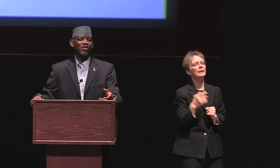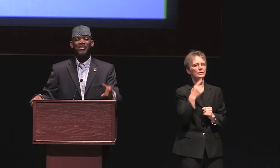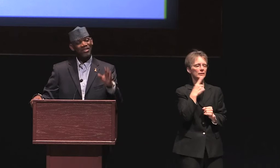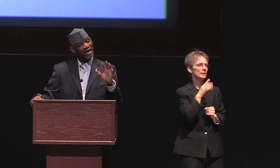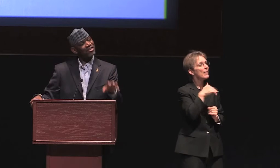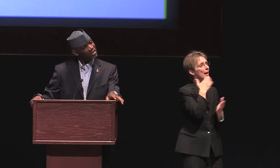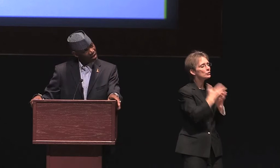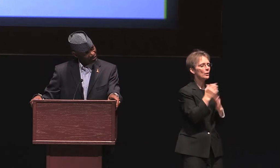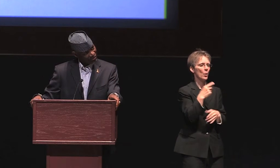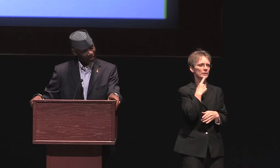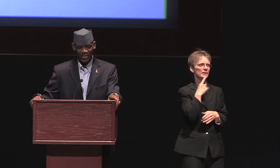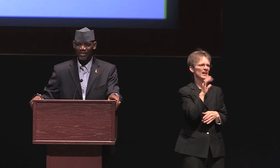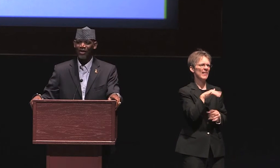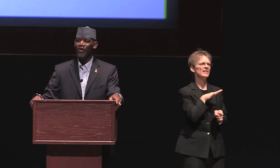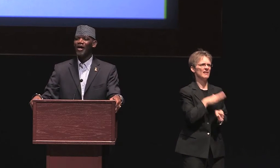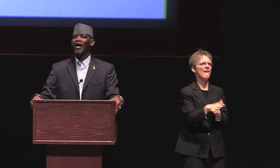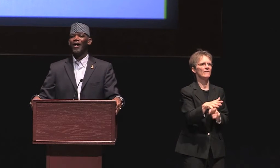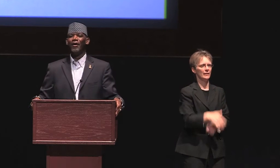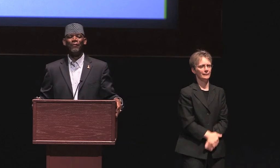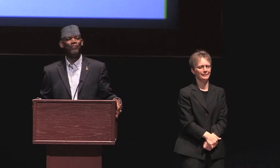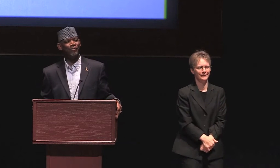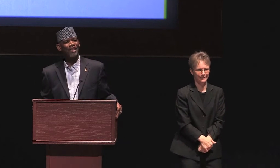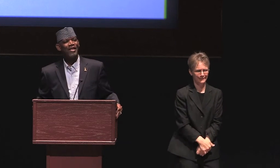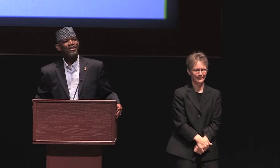that's good, or she says that's enough.